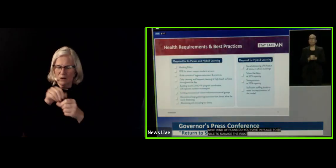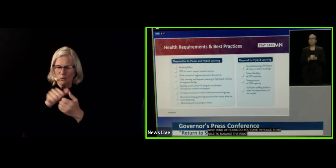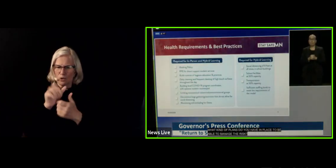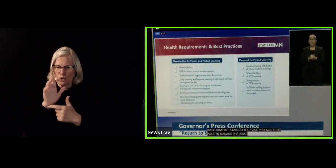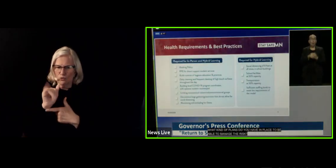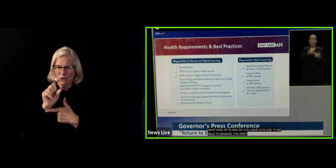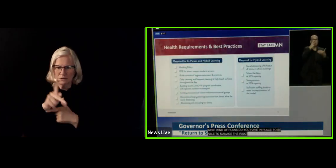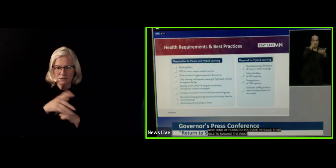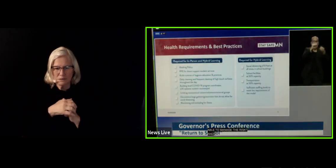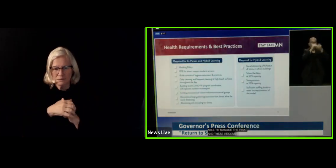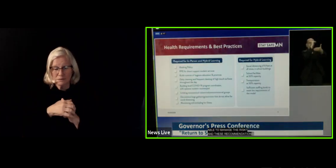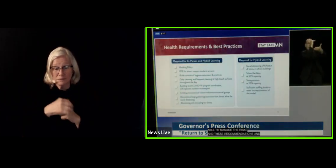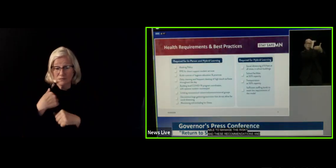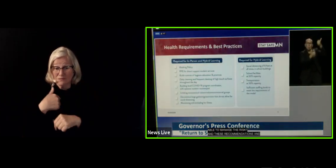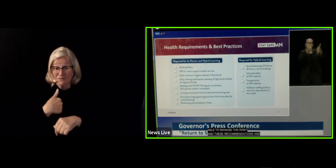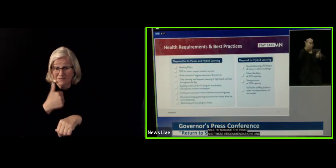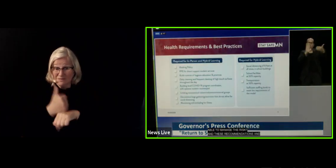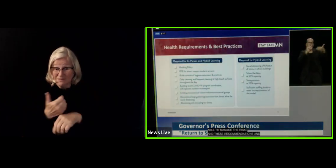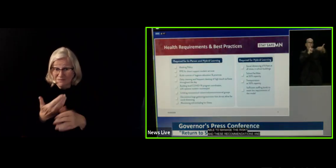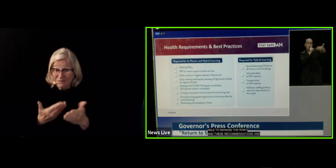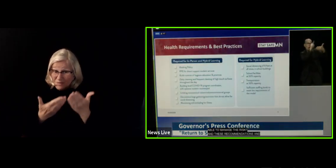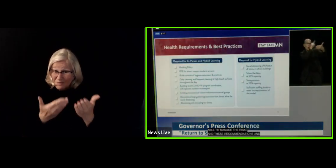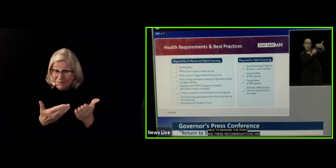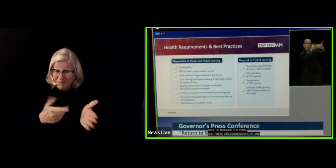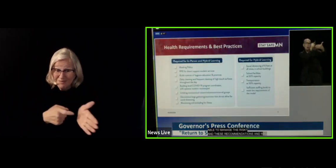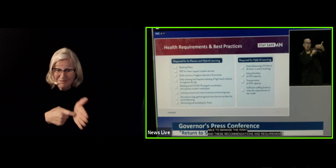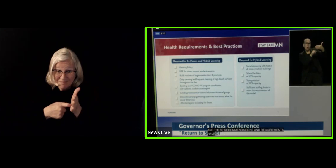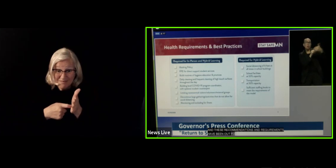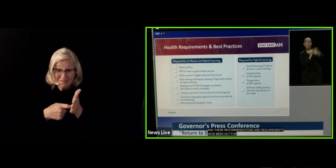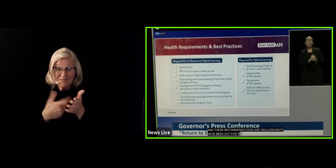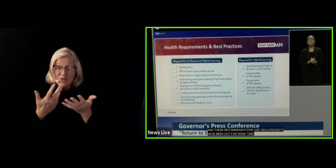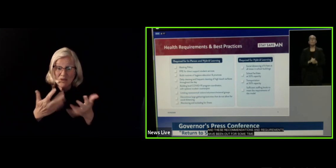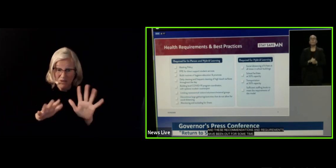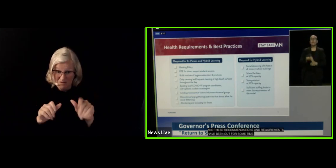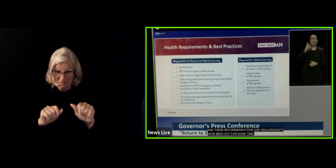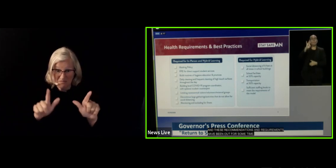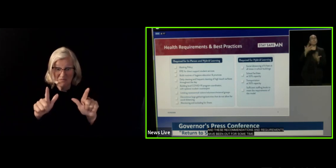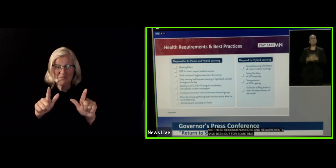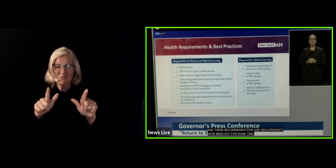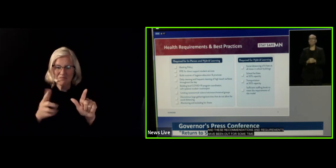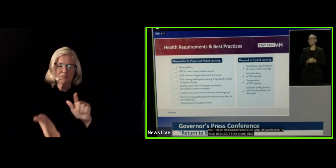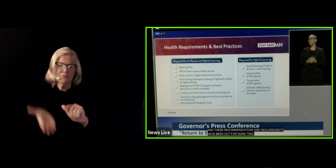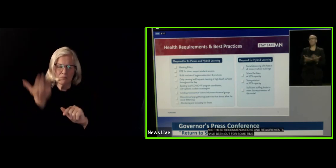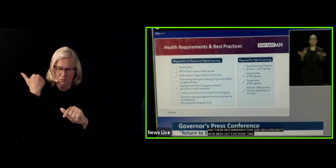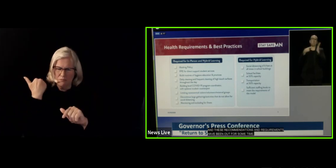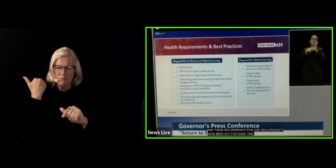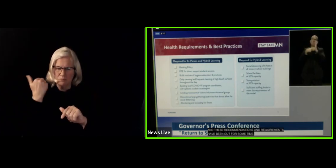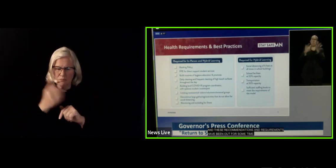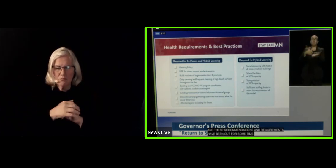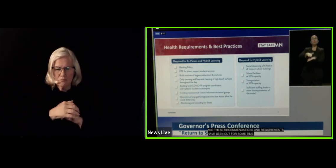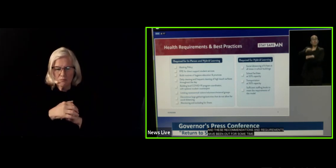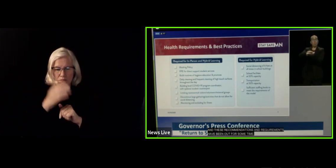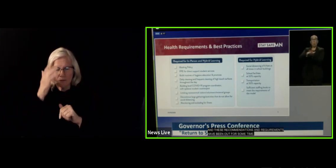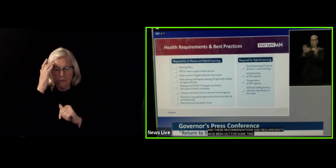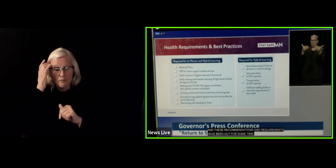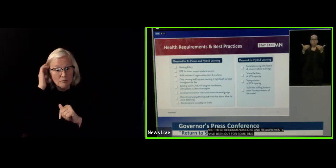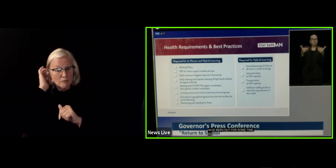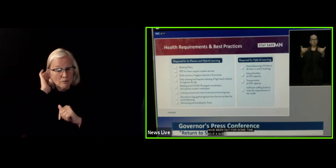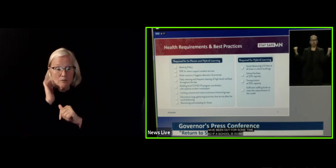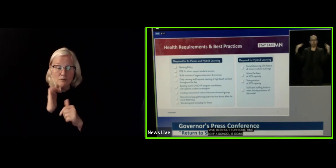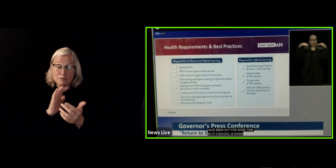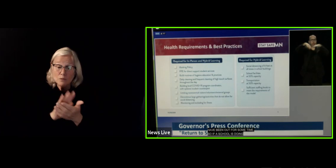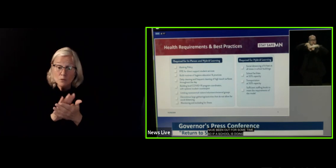been out for some time. So if a school is doing in-person learning or hybrid learning, there